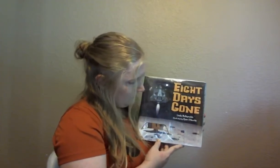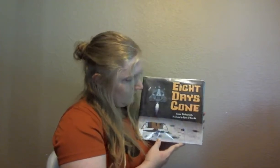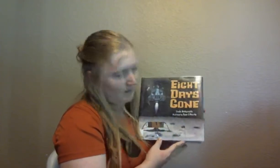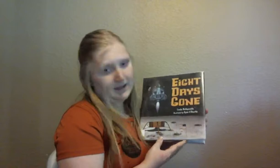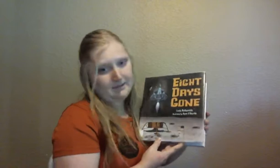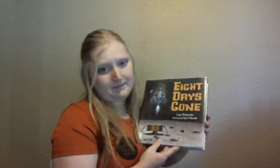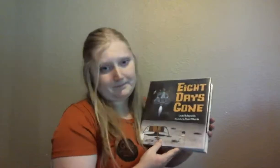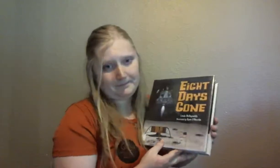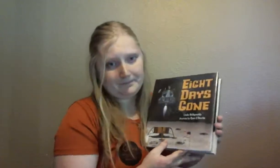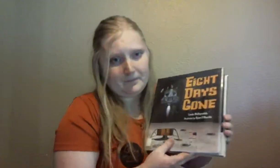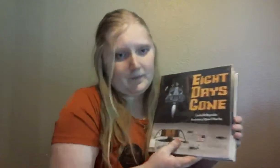O'Ruckery.